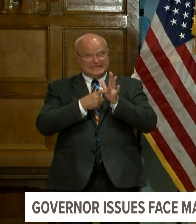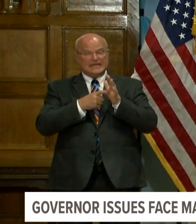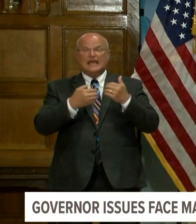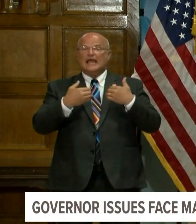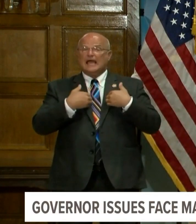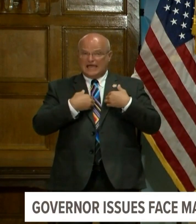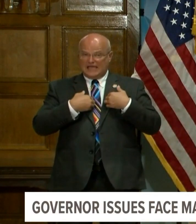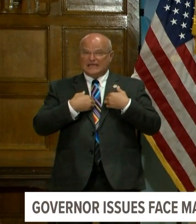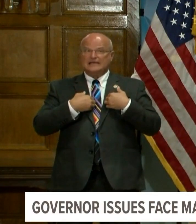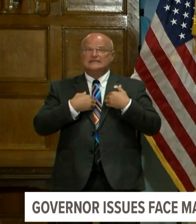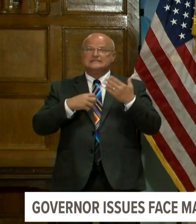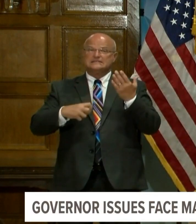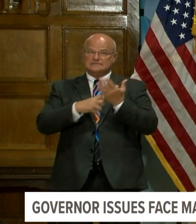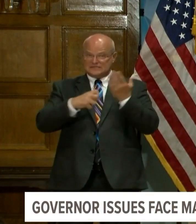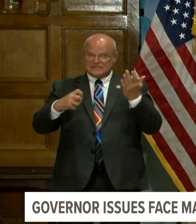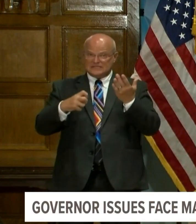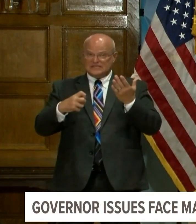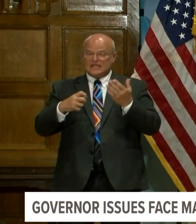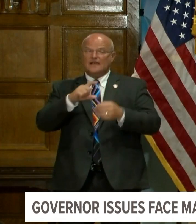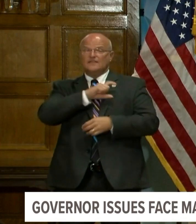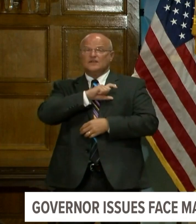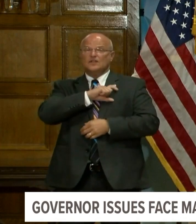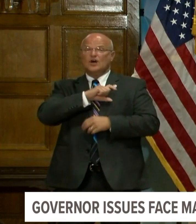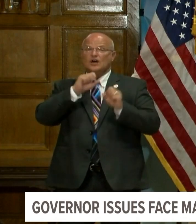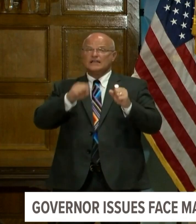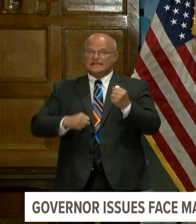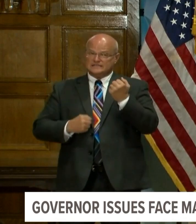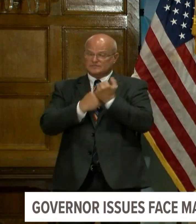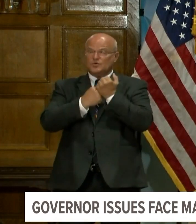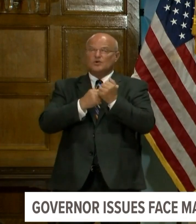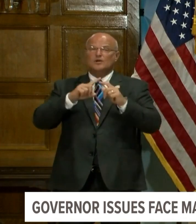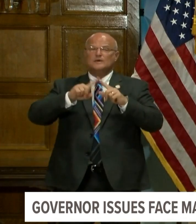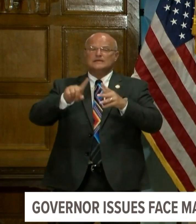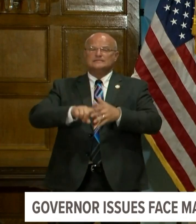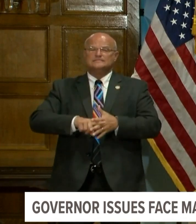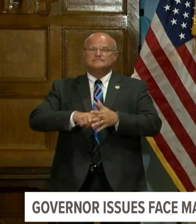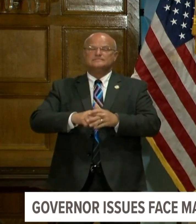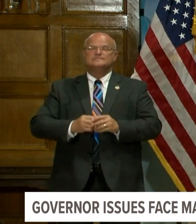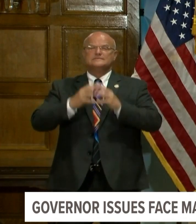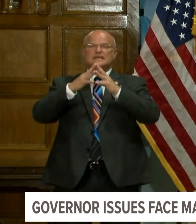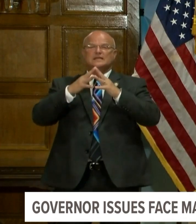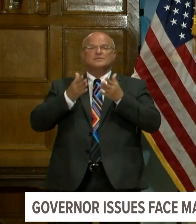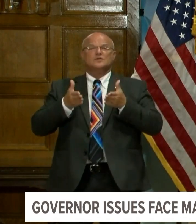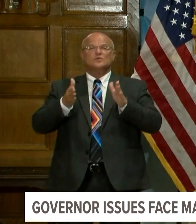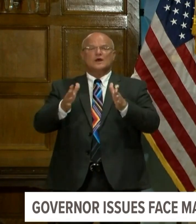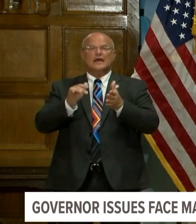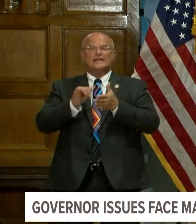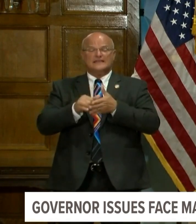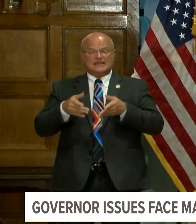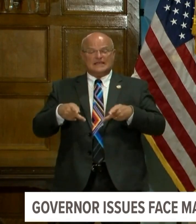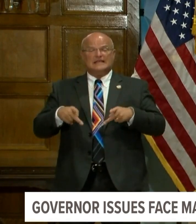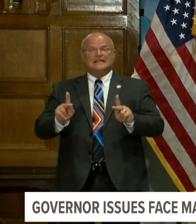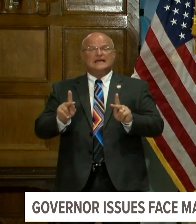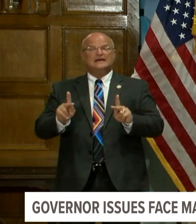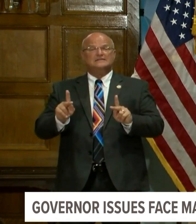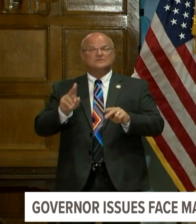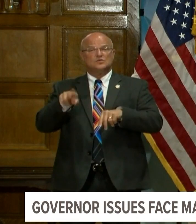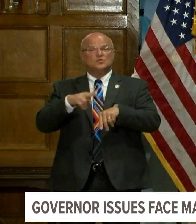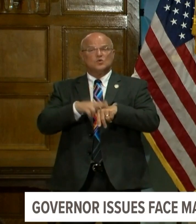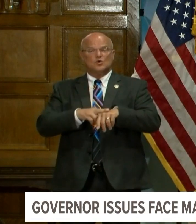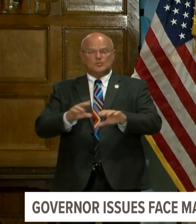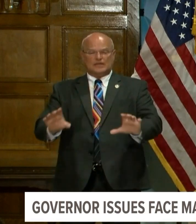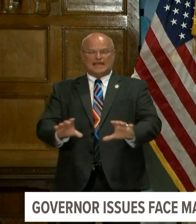carry consequences. It is enforceable, but it's being implemented in a way that allows for